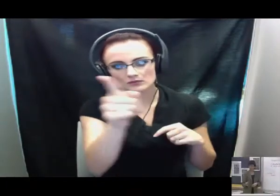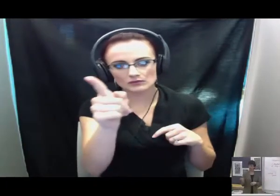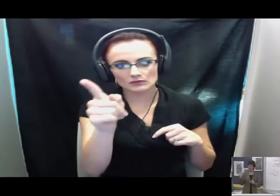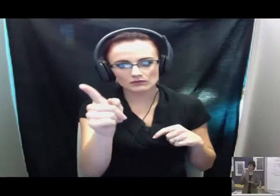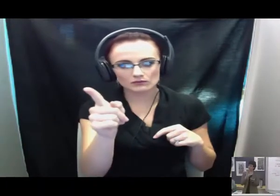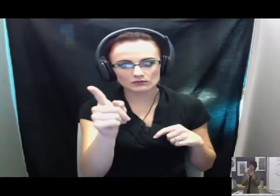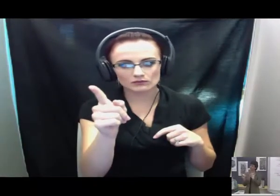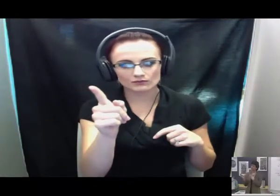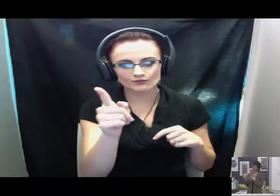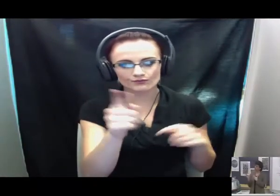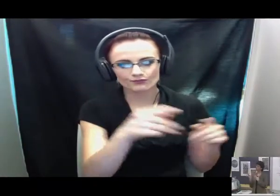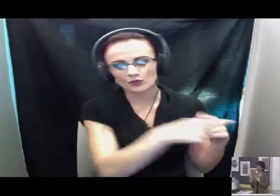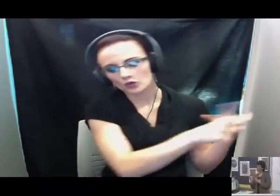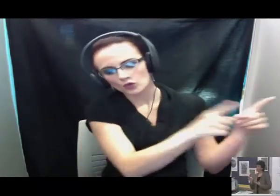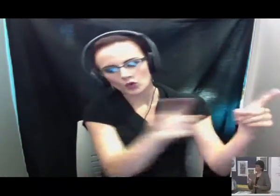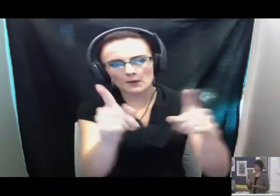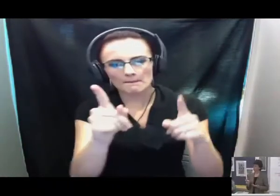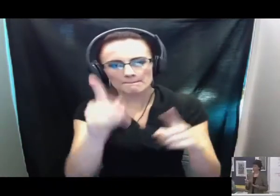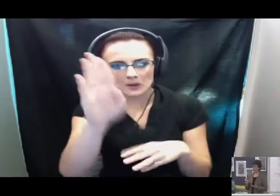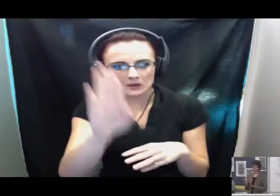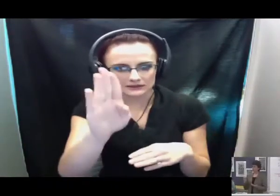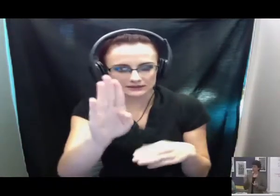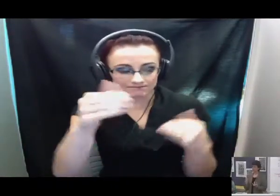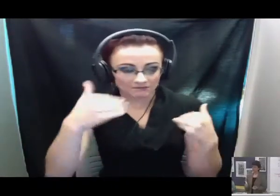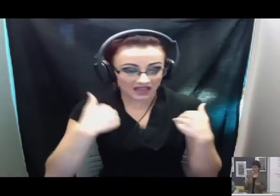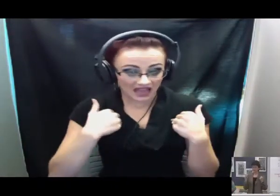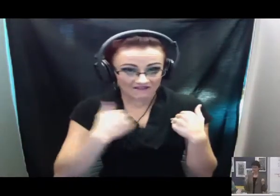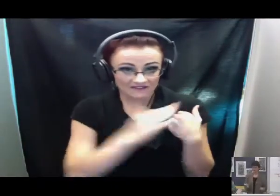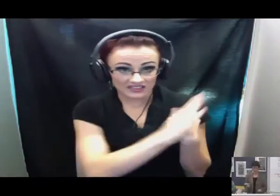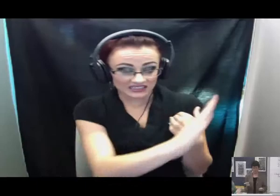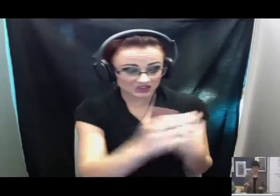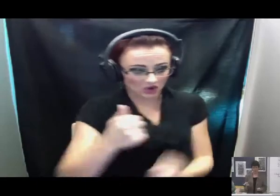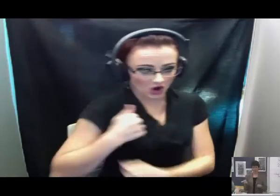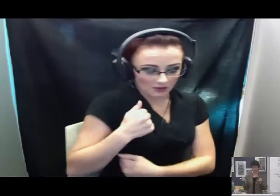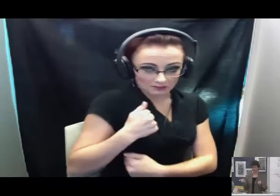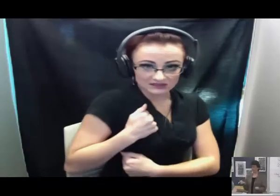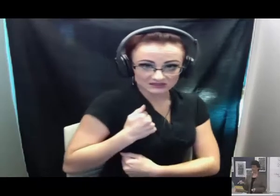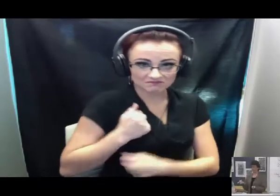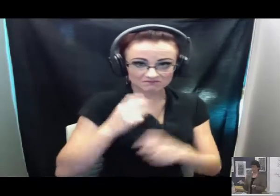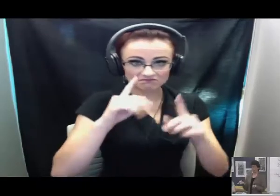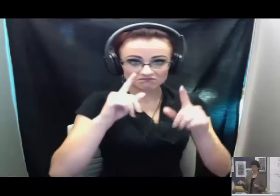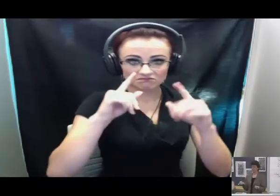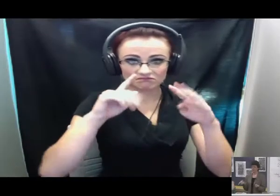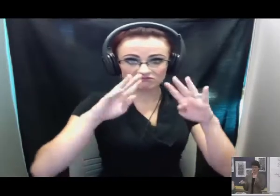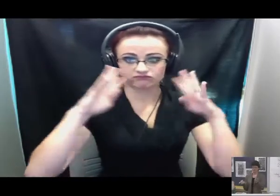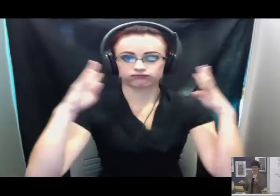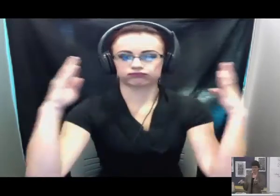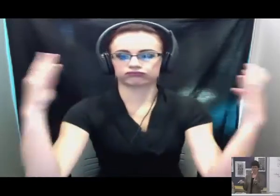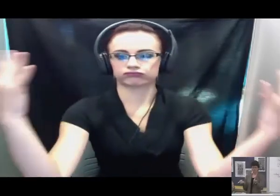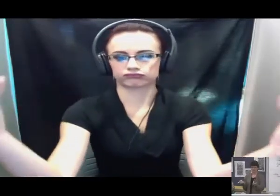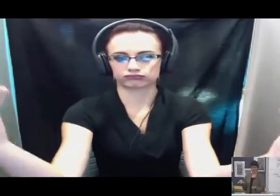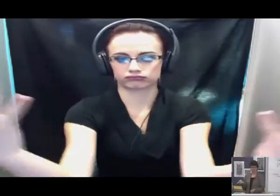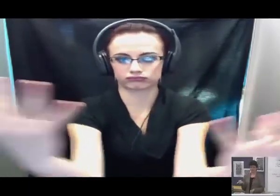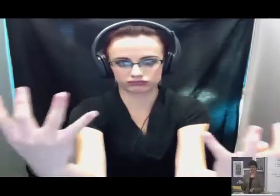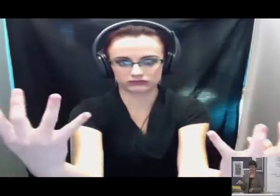And he surrounds the city with his troops. But something's missing. What still isn't there?